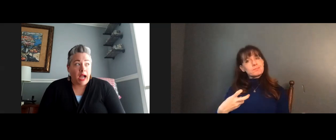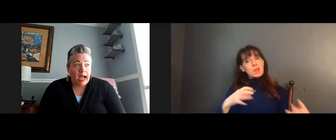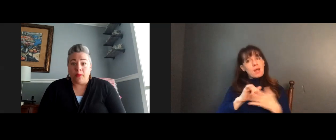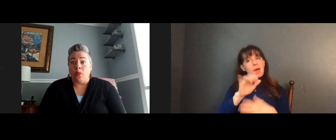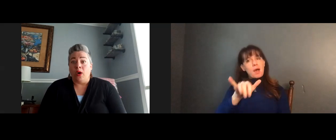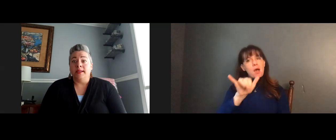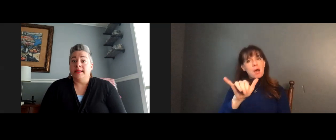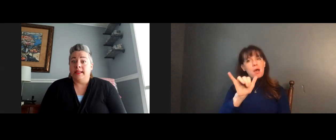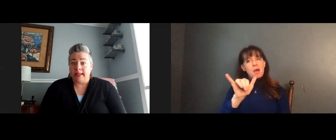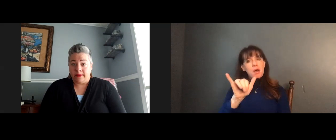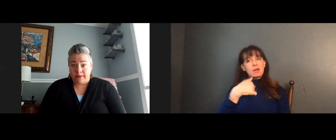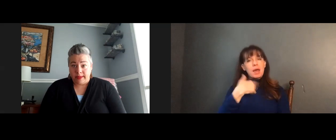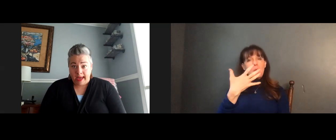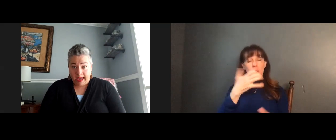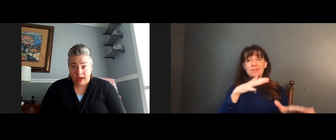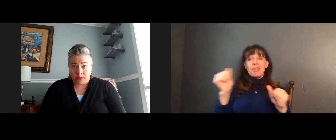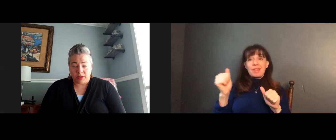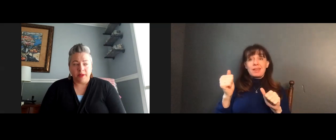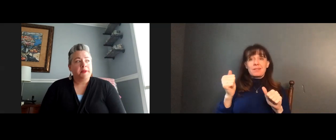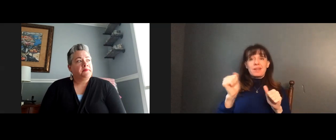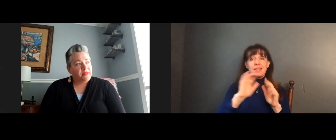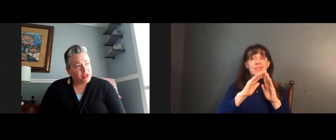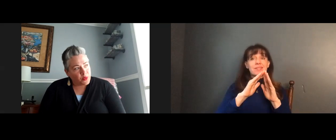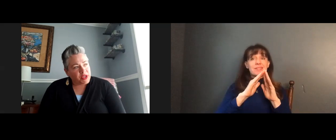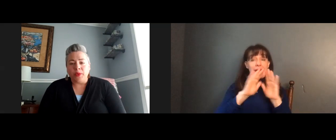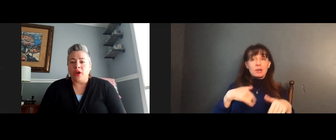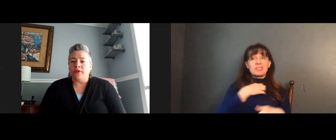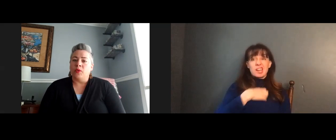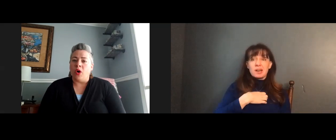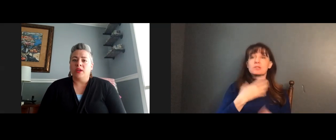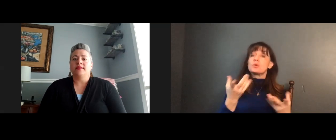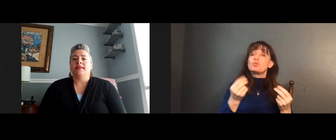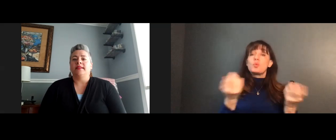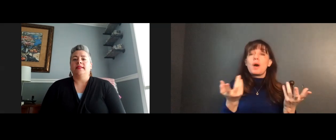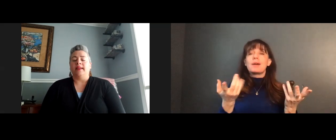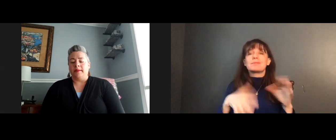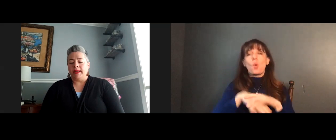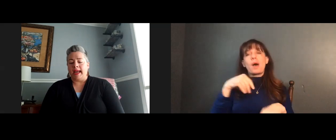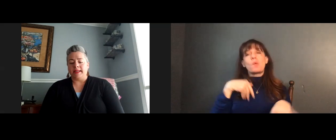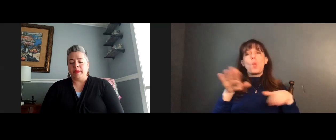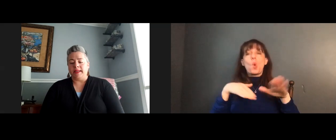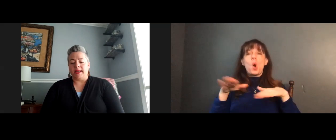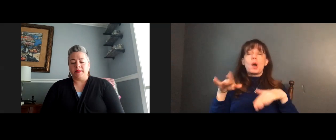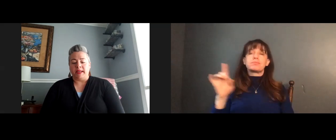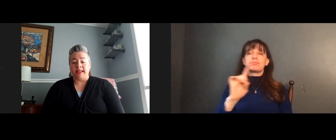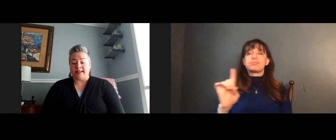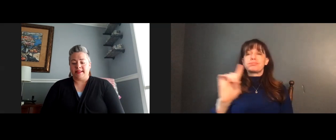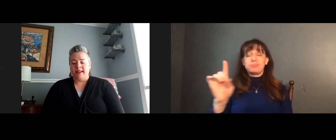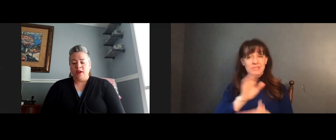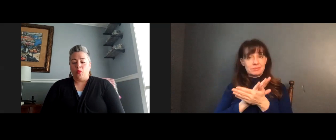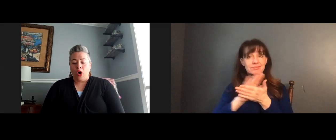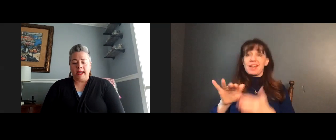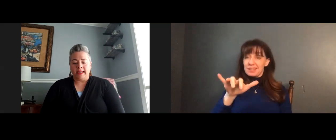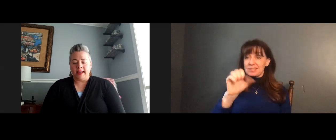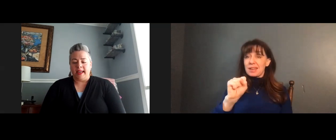like i want to leave the house so we do we go for walks and um it has been nice but yes